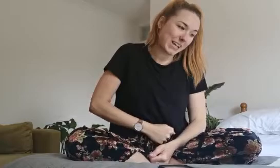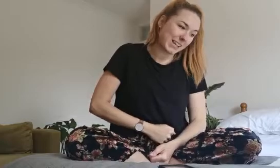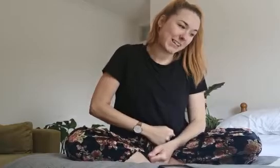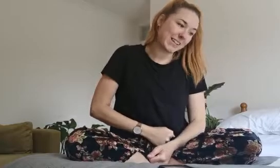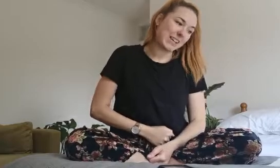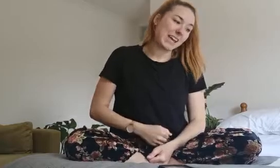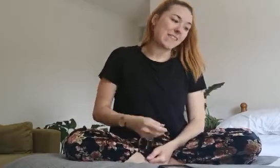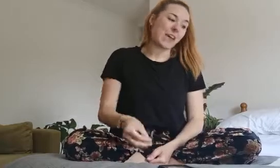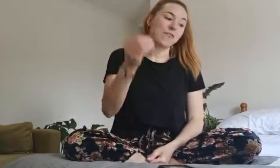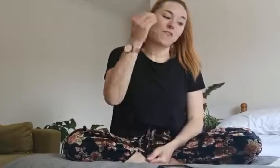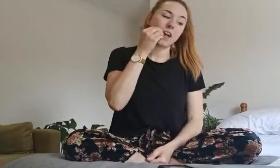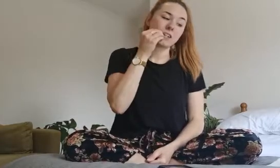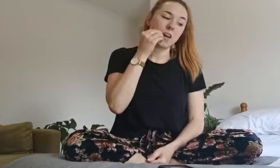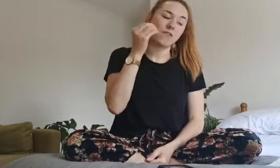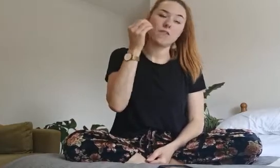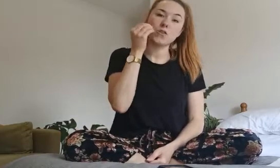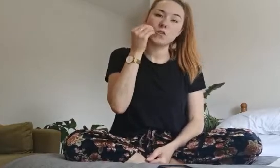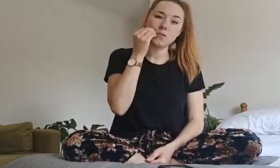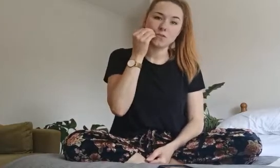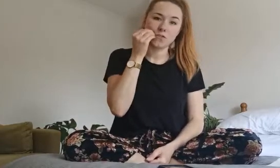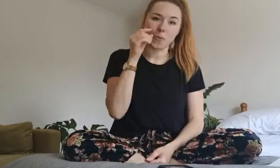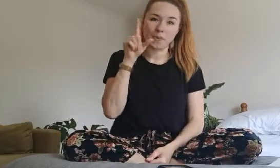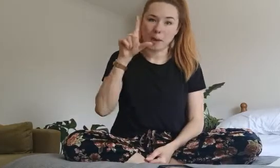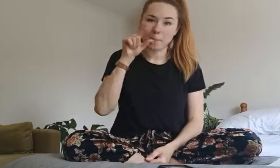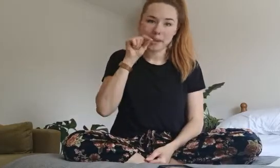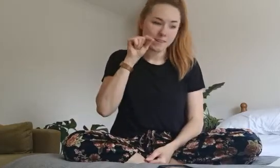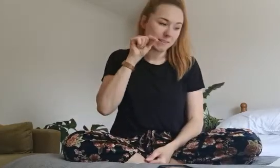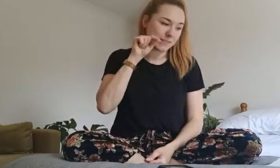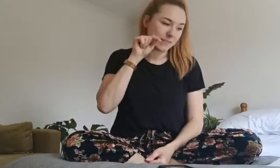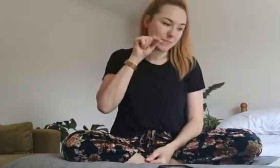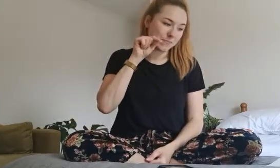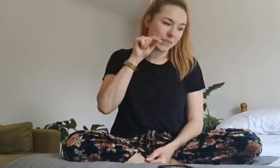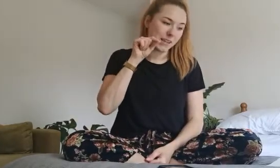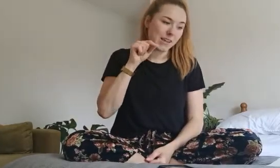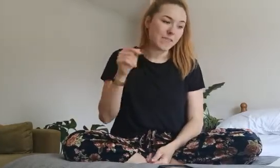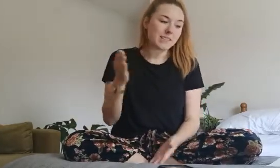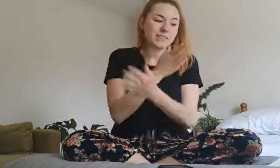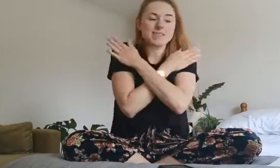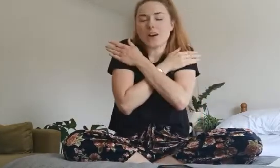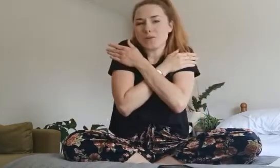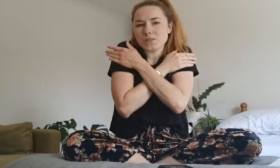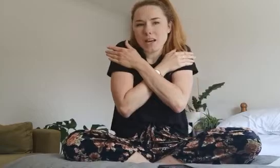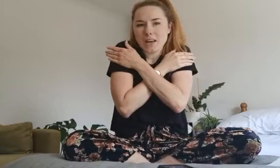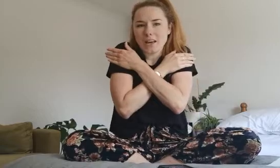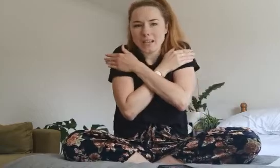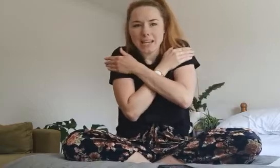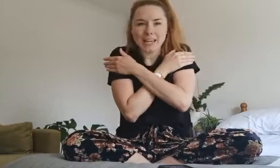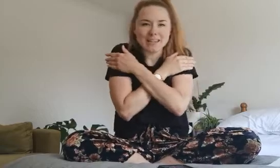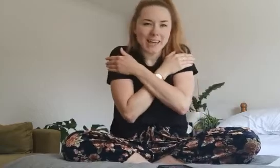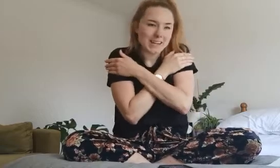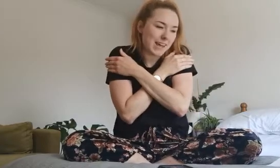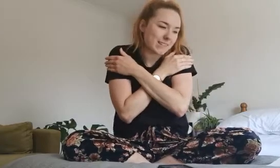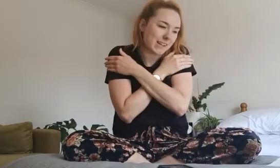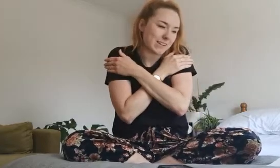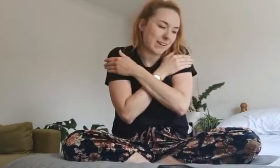hungry. They fed her food from their beaks. They snuggled her in their nest at